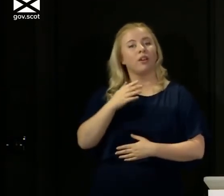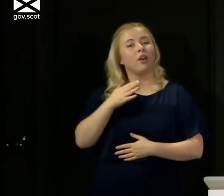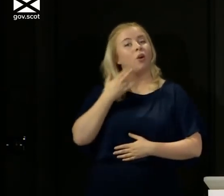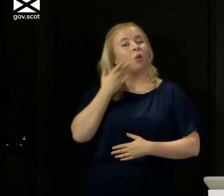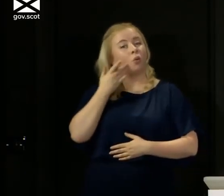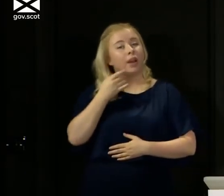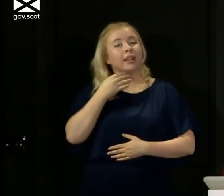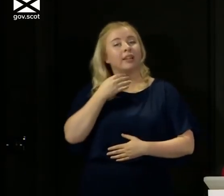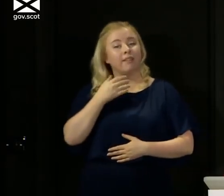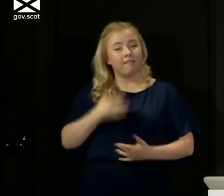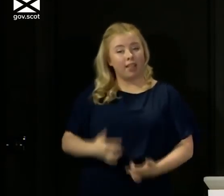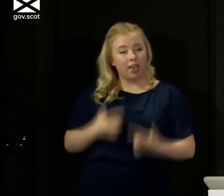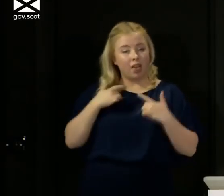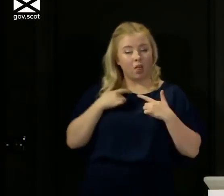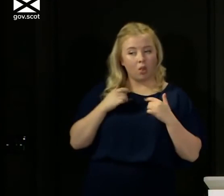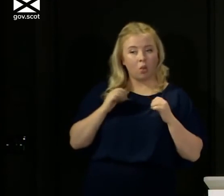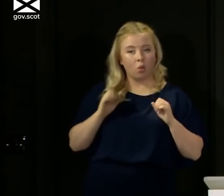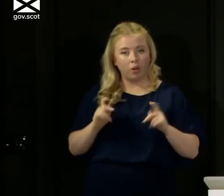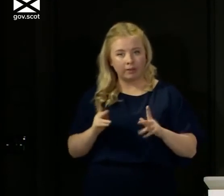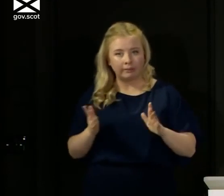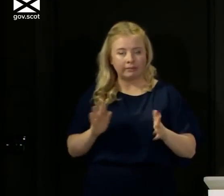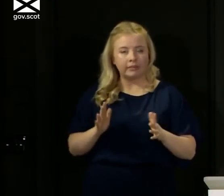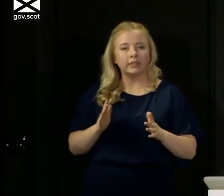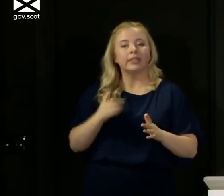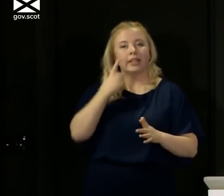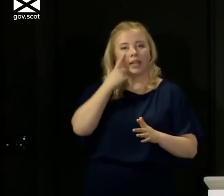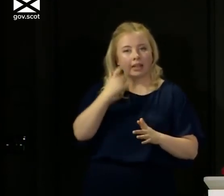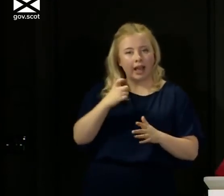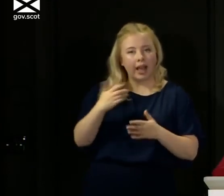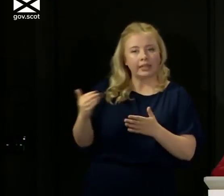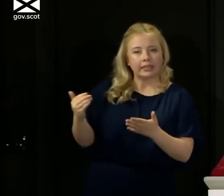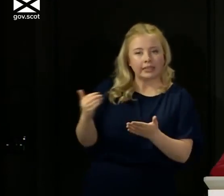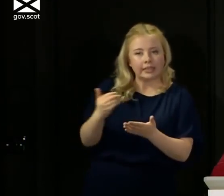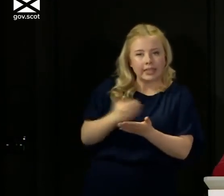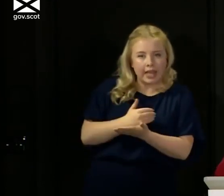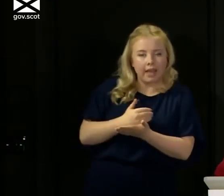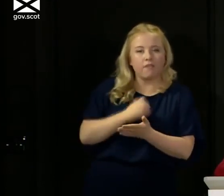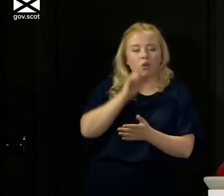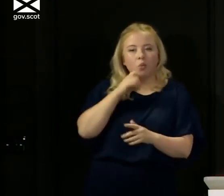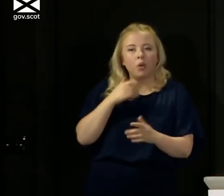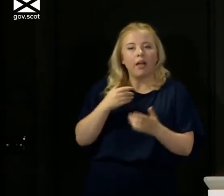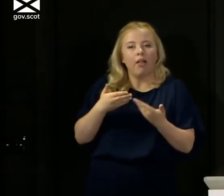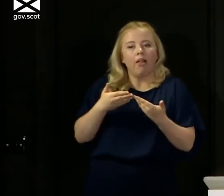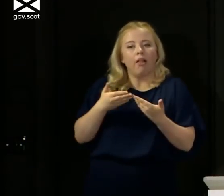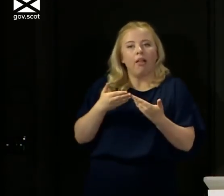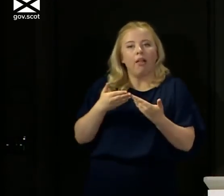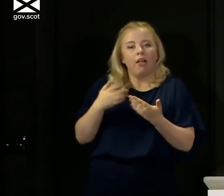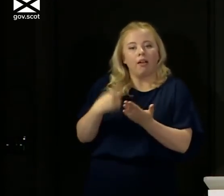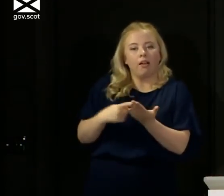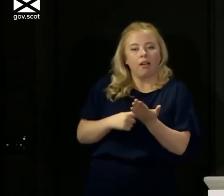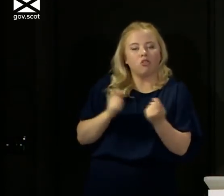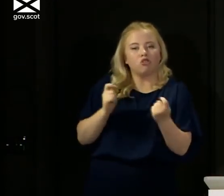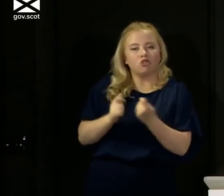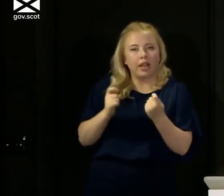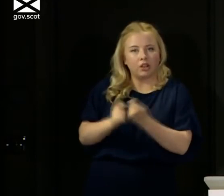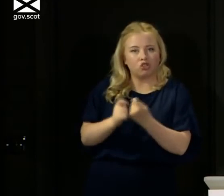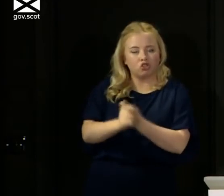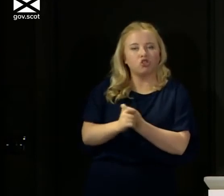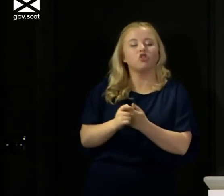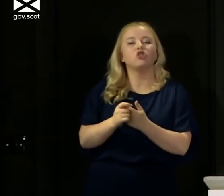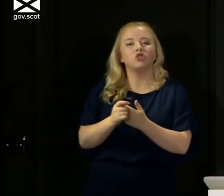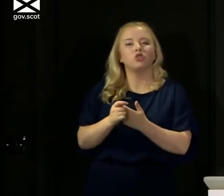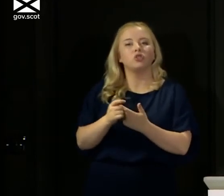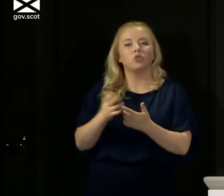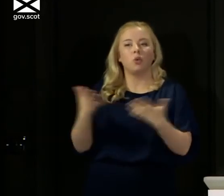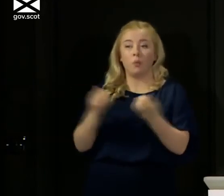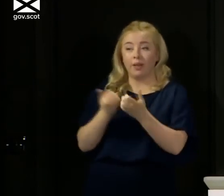will ease the current guidance to, you know, the maximum extent we can, consistent with the advice we're